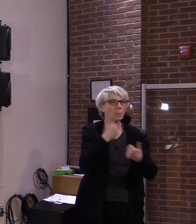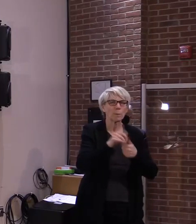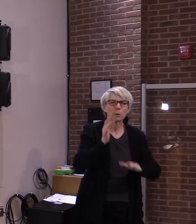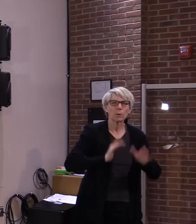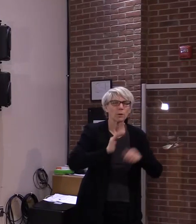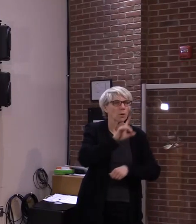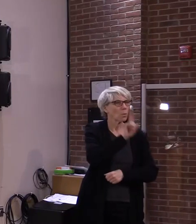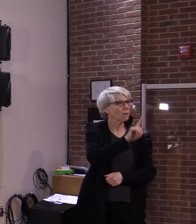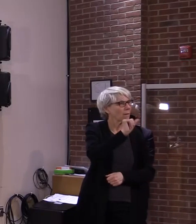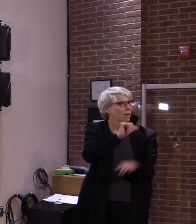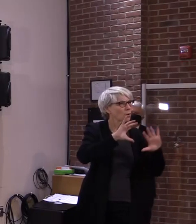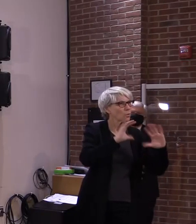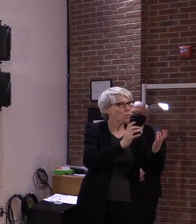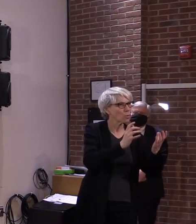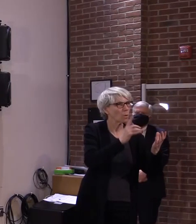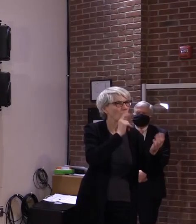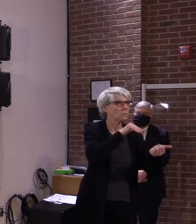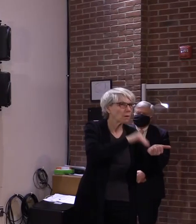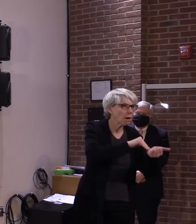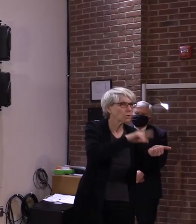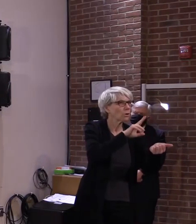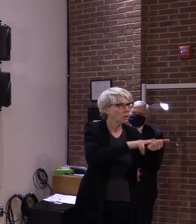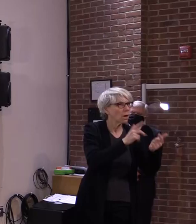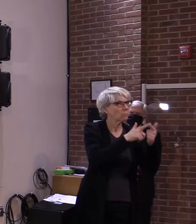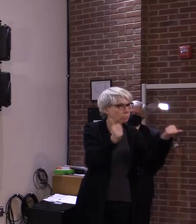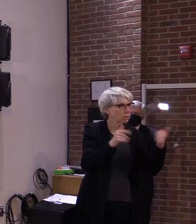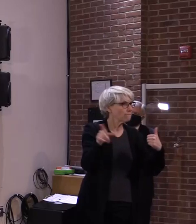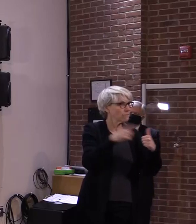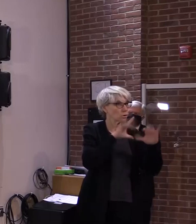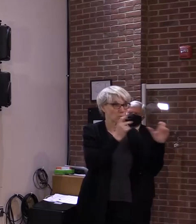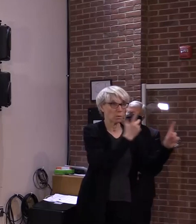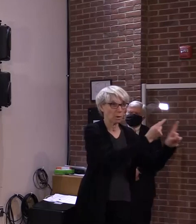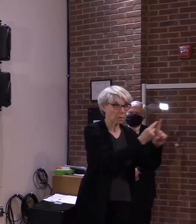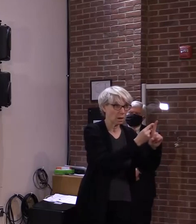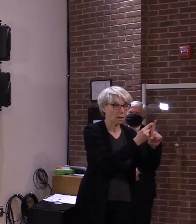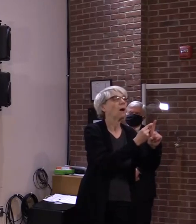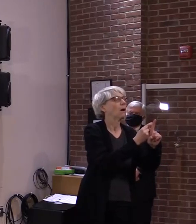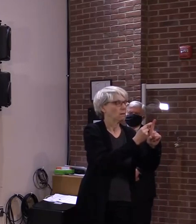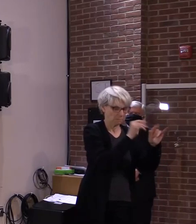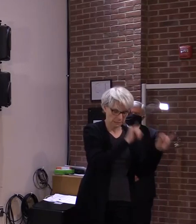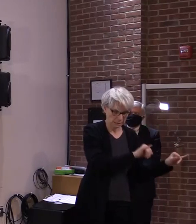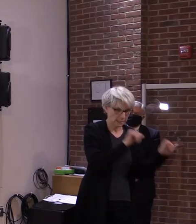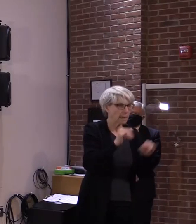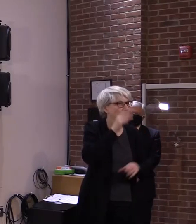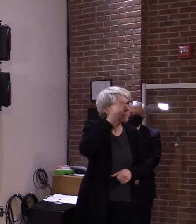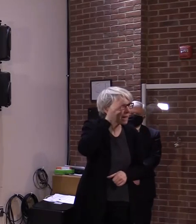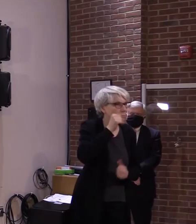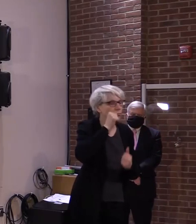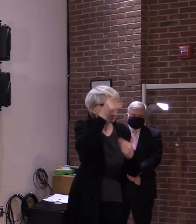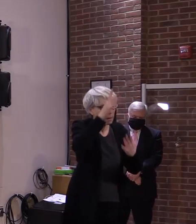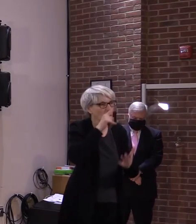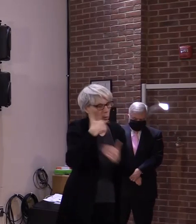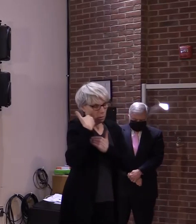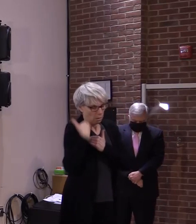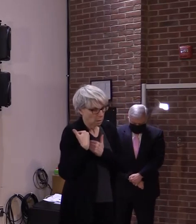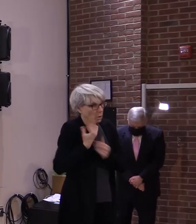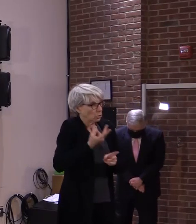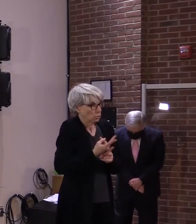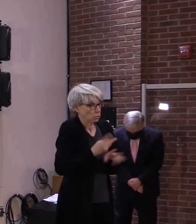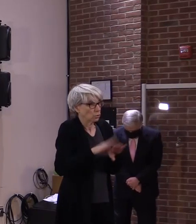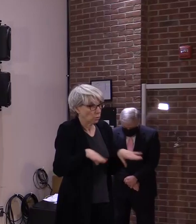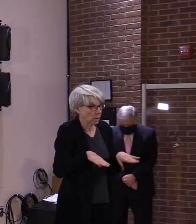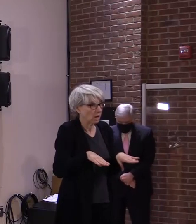they do not risk bringing the virus into the home. Therefore, starting tomorrow, these parents and primary